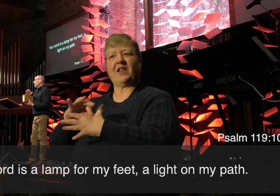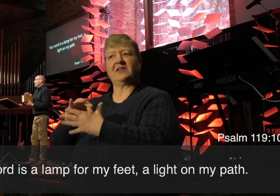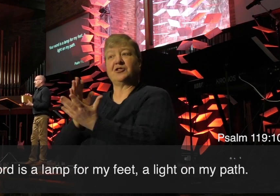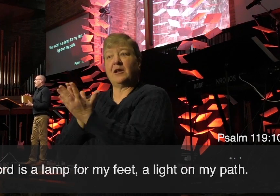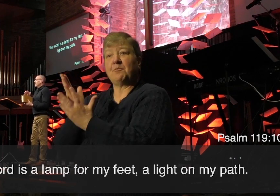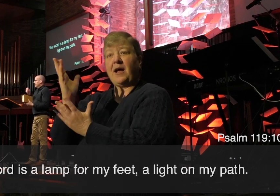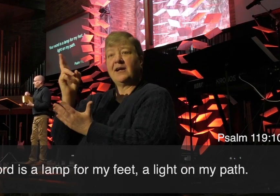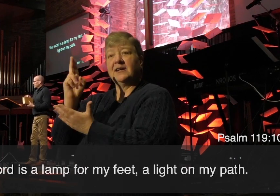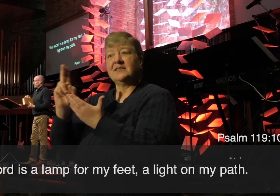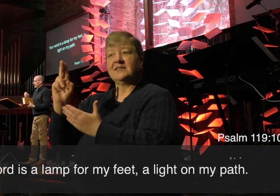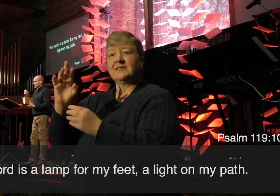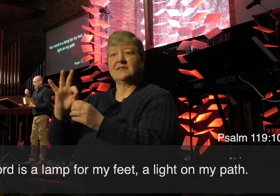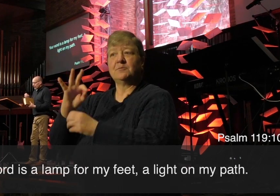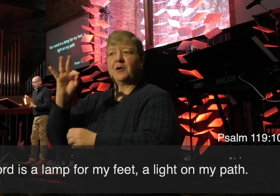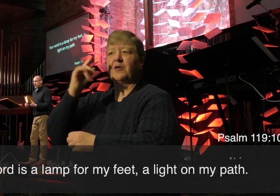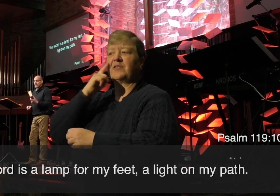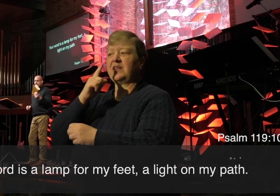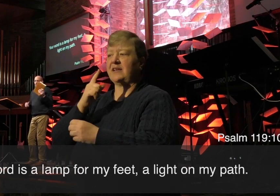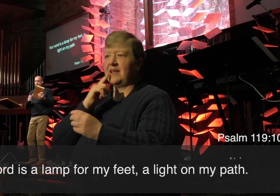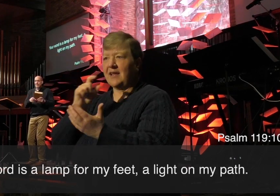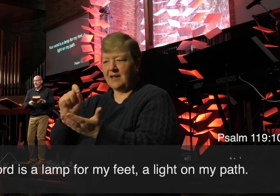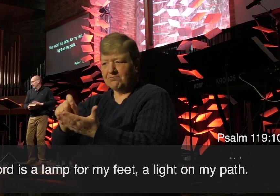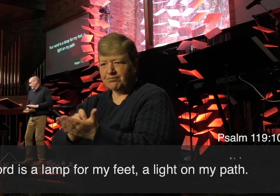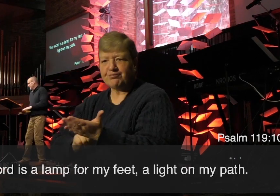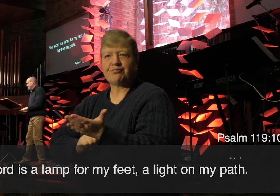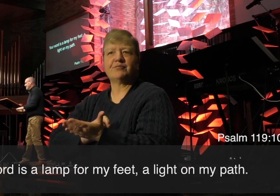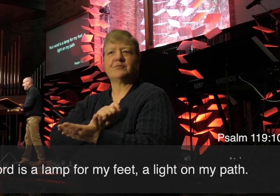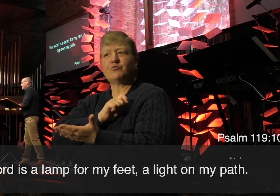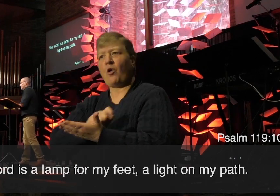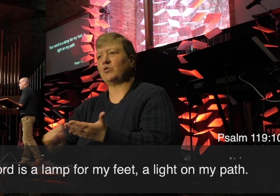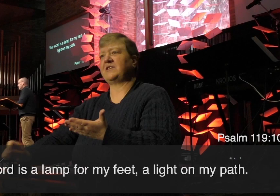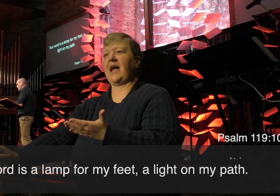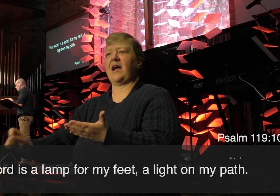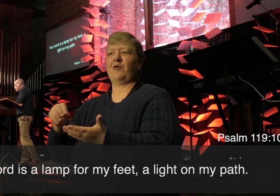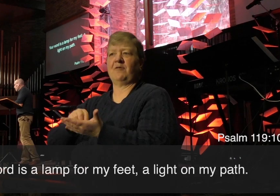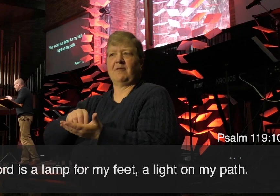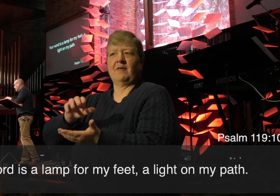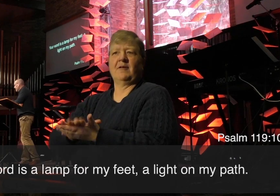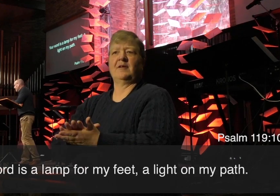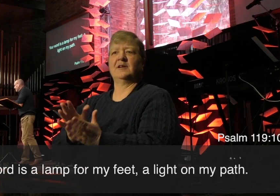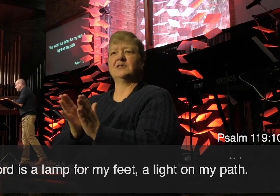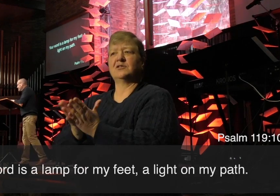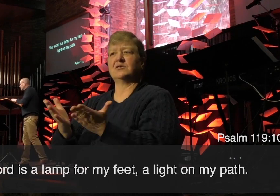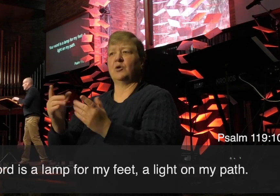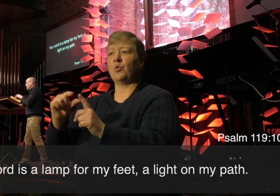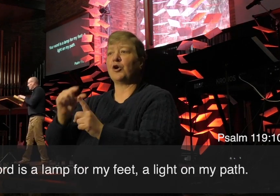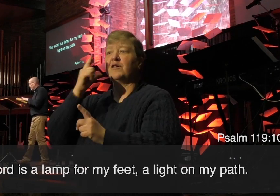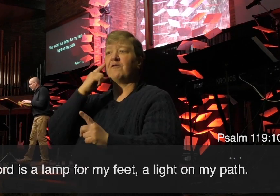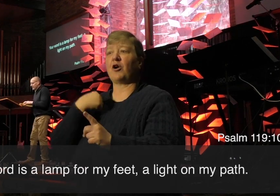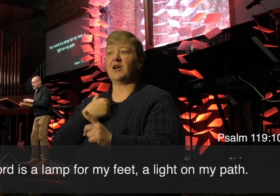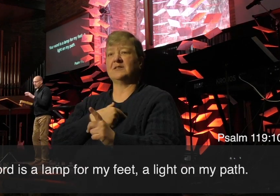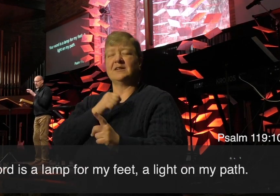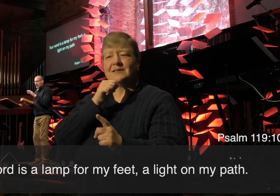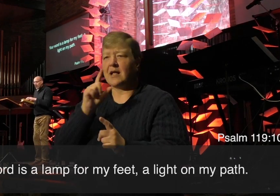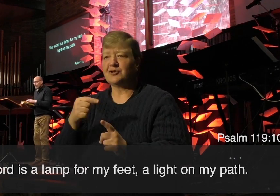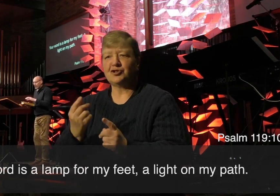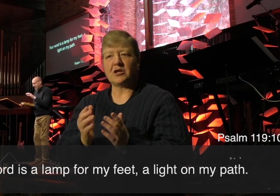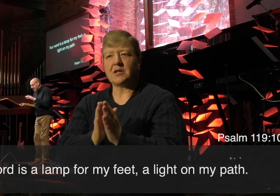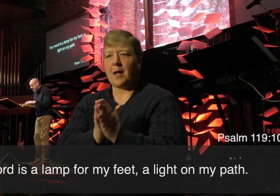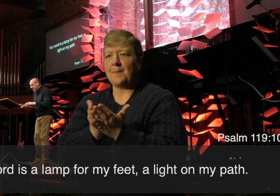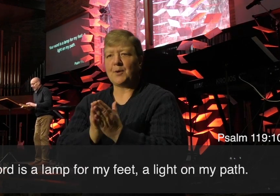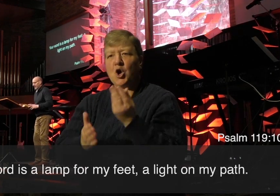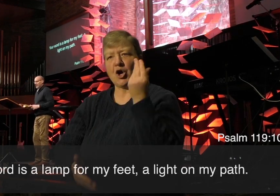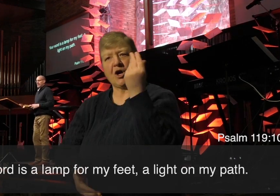he wrote down his words for us. Do you realize this is not just a book? This is the voice